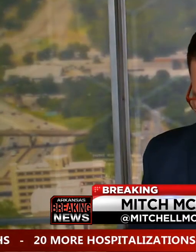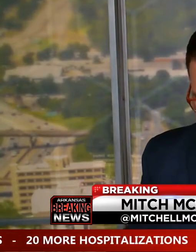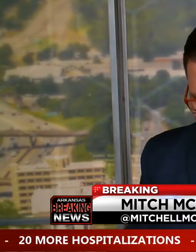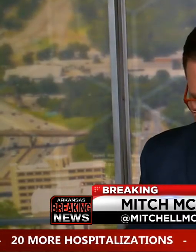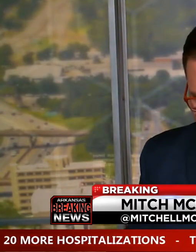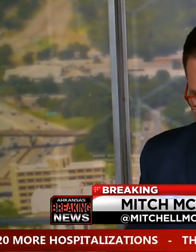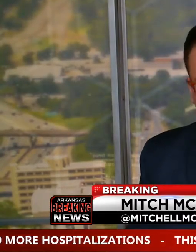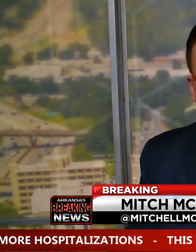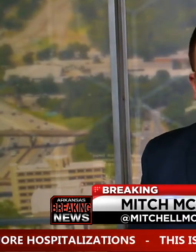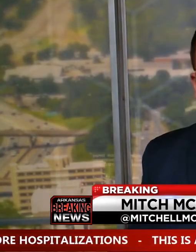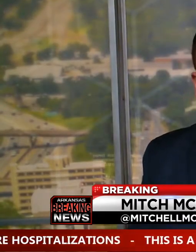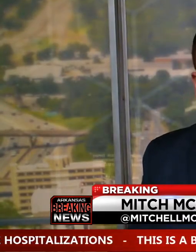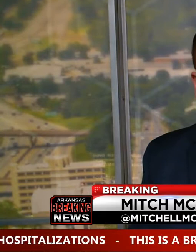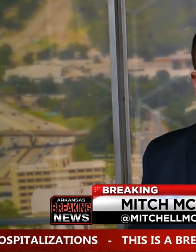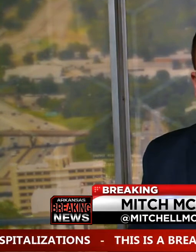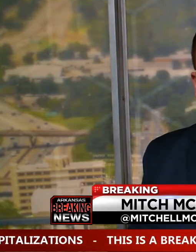announced